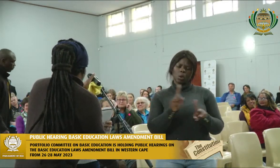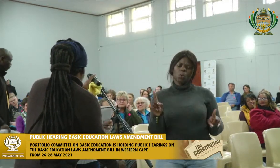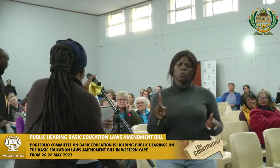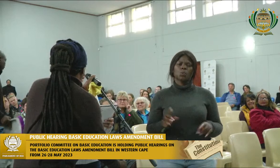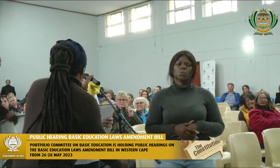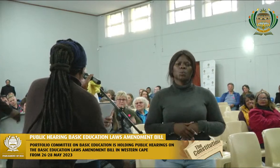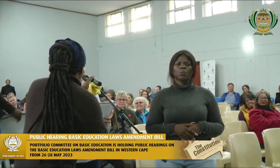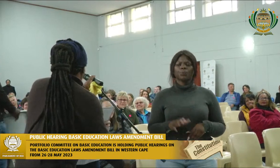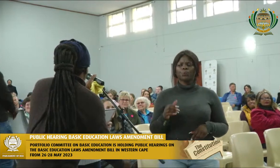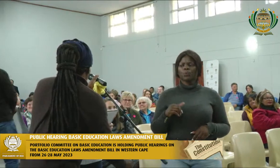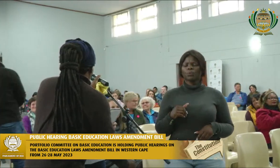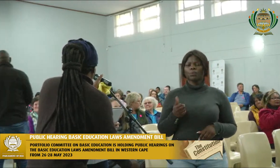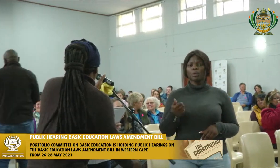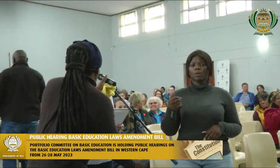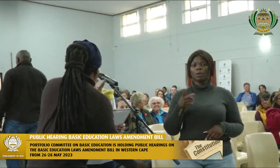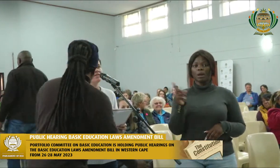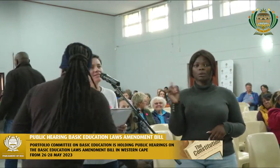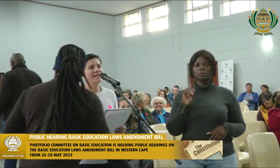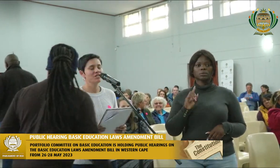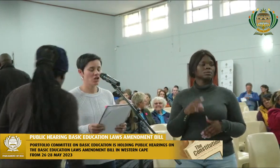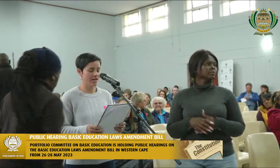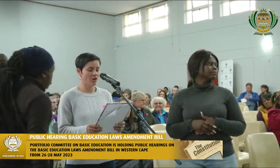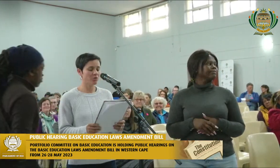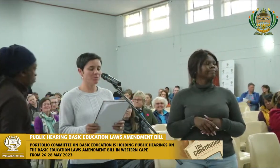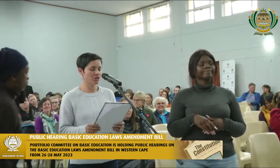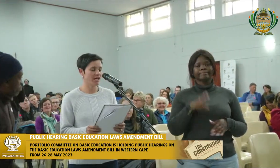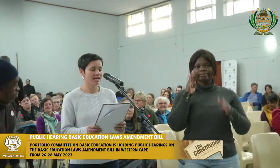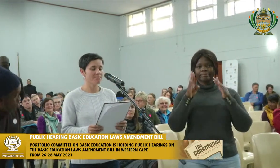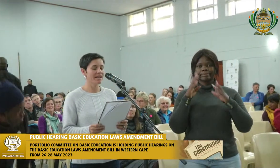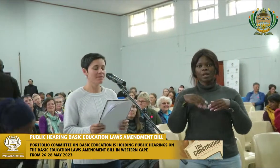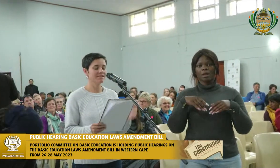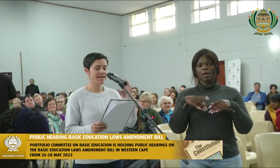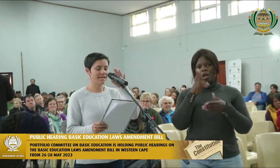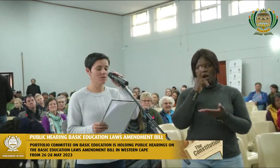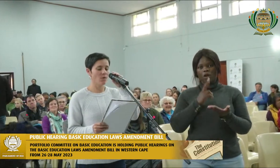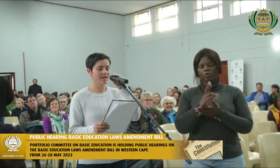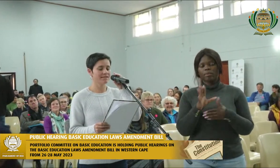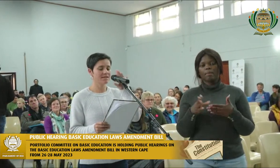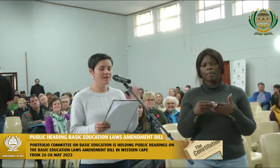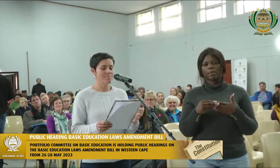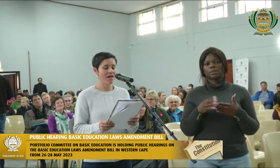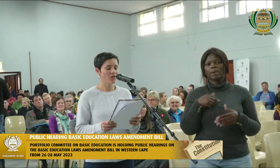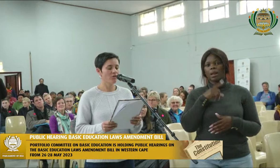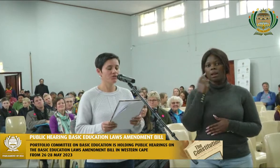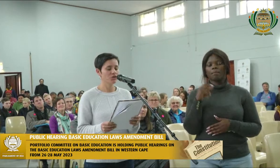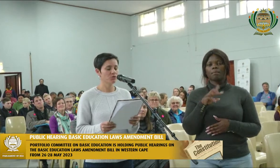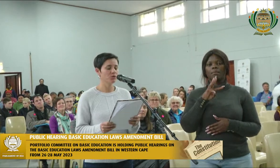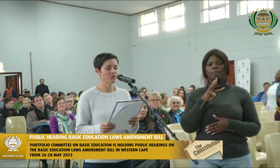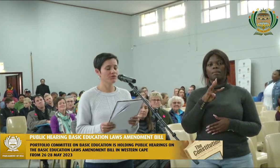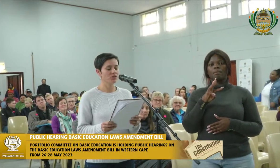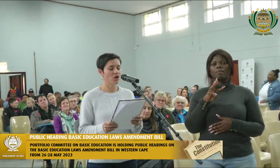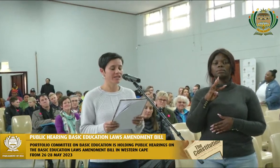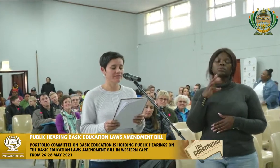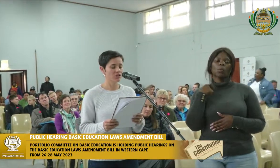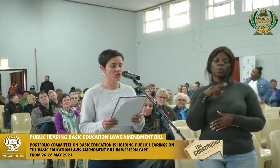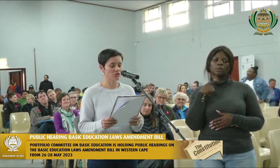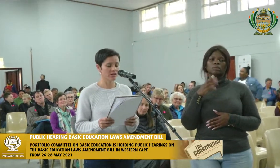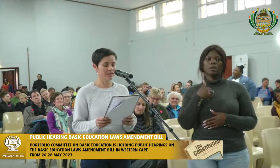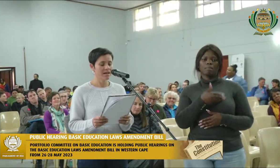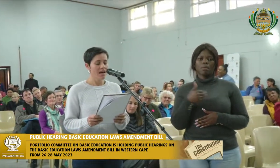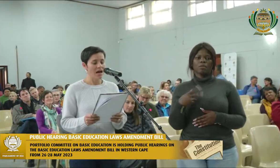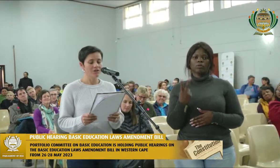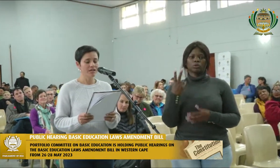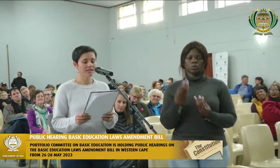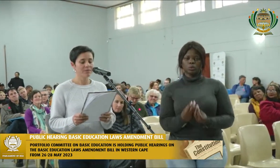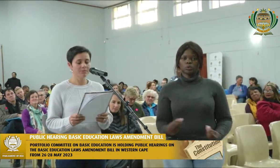Next. Good day, honorable members and honorable chair. My name is Hayley White, mother of two beautiful God-given